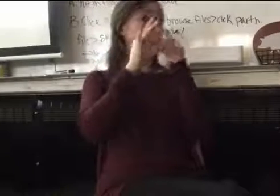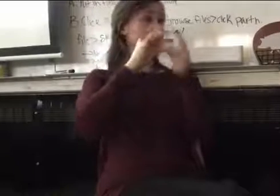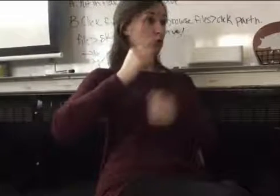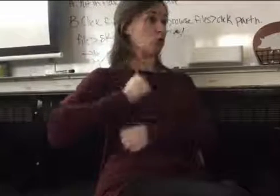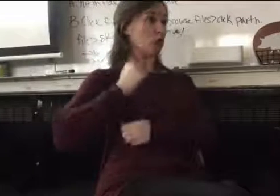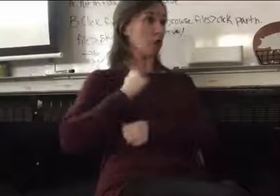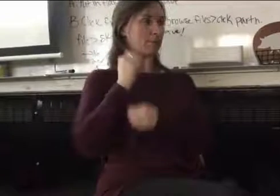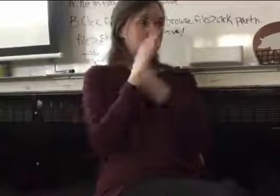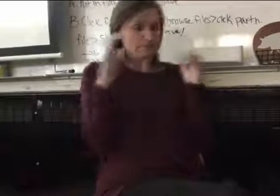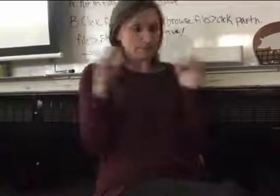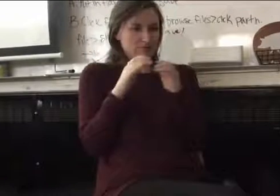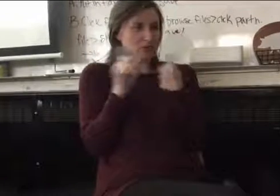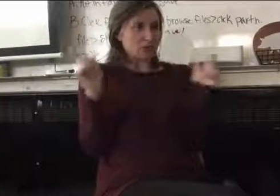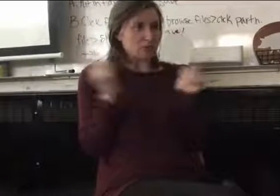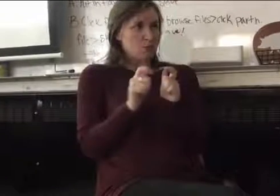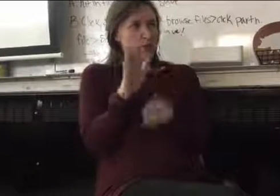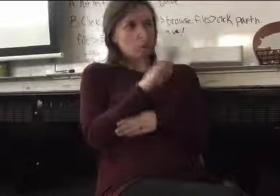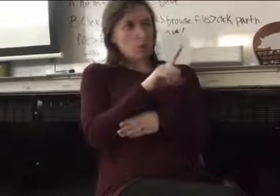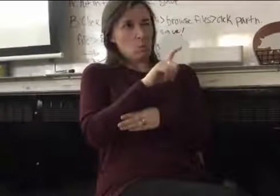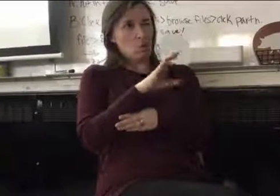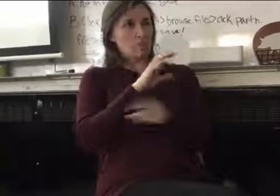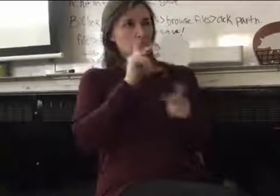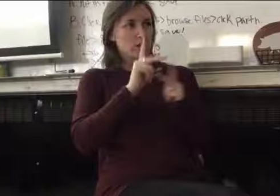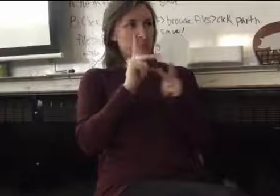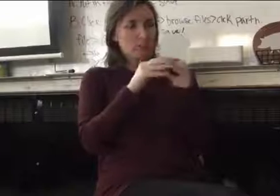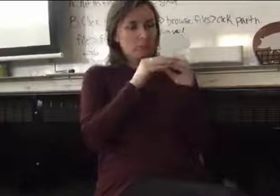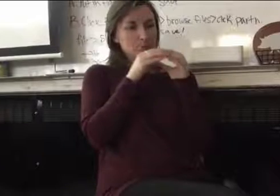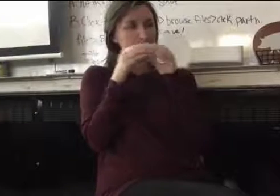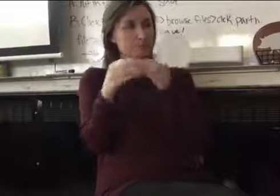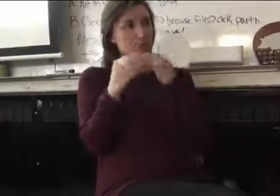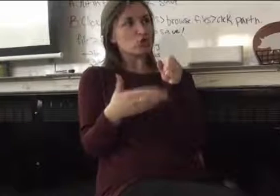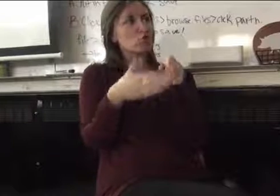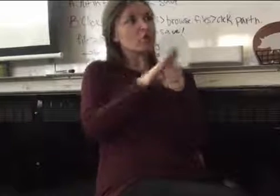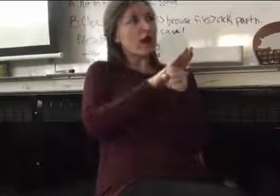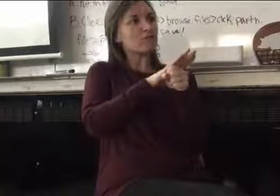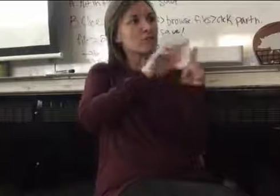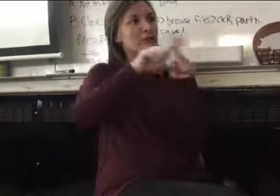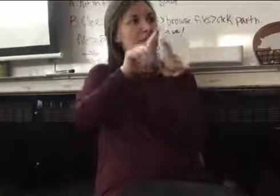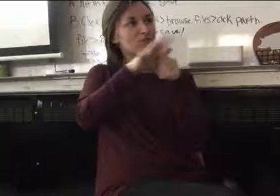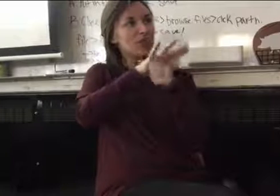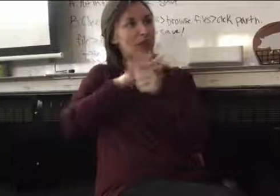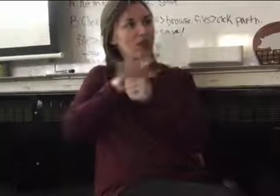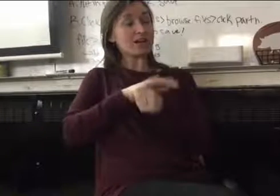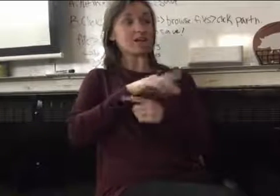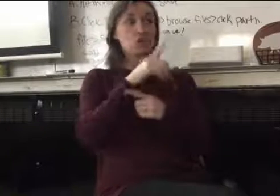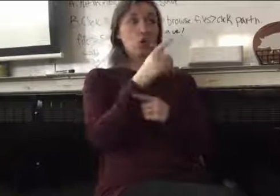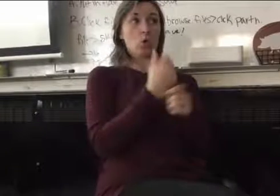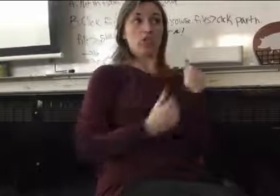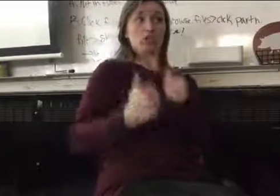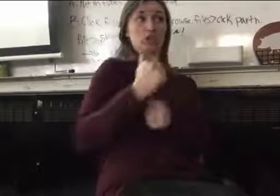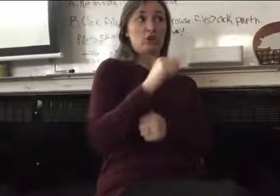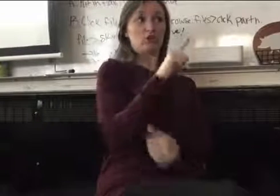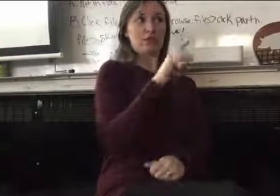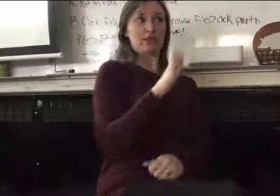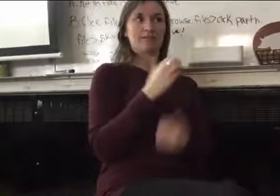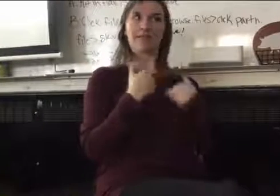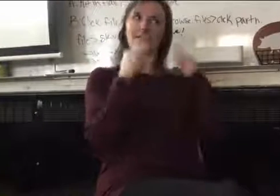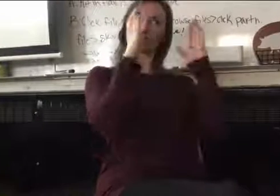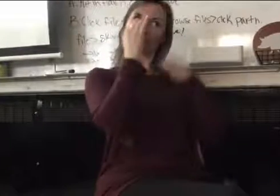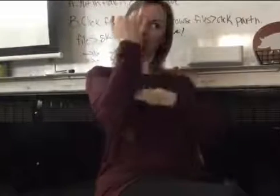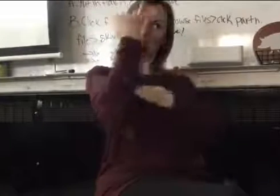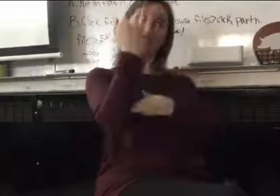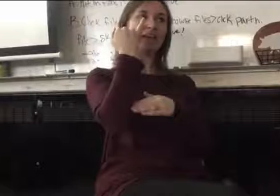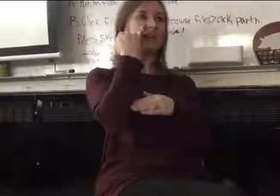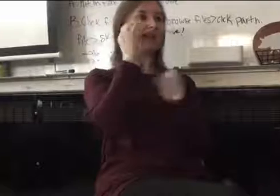regiments, which is the smallest amount, it's about 100 people, to cover these different things. Lee has a great idea. If he can get around